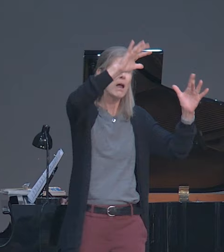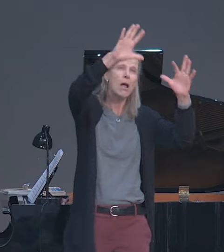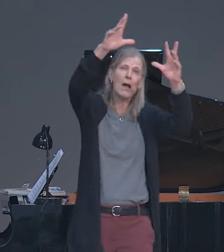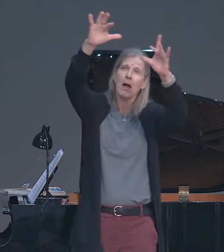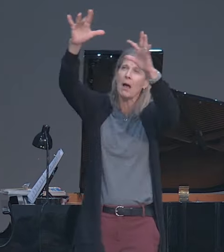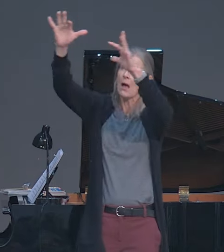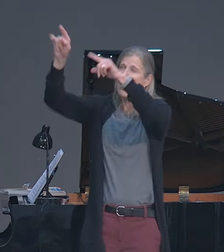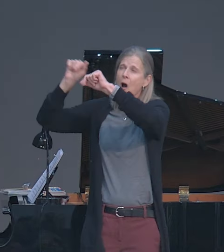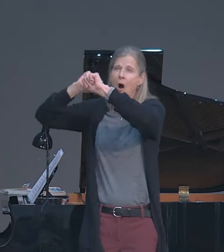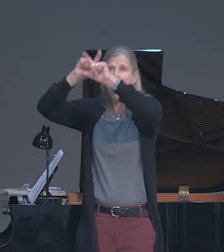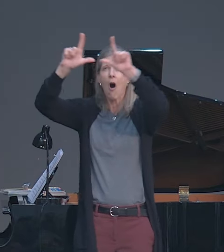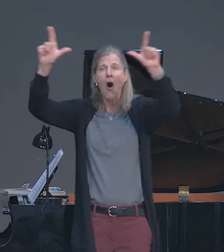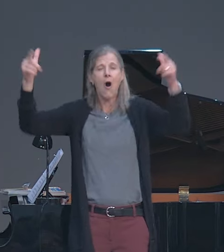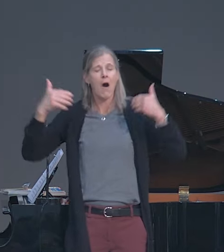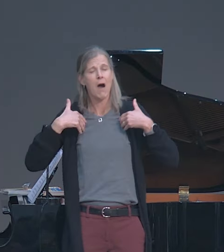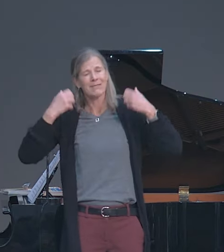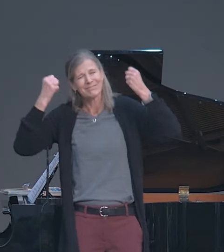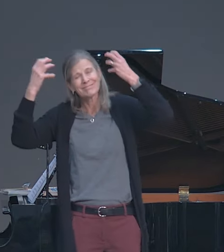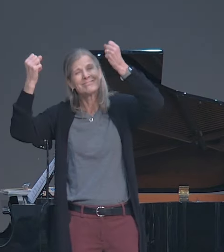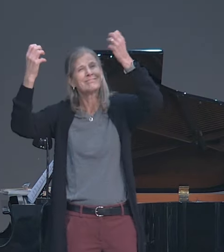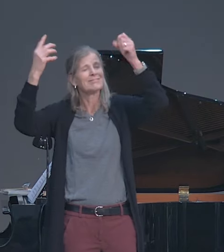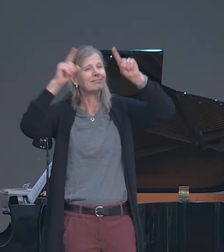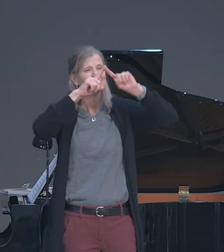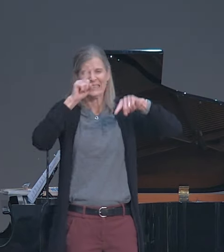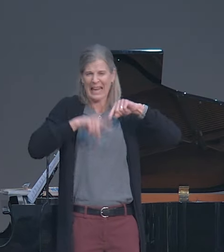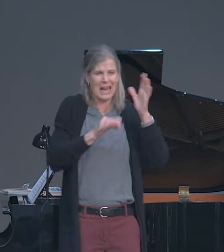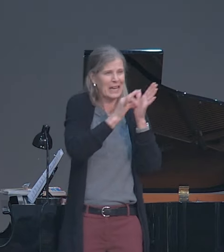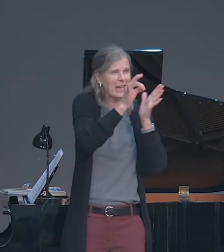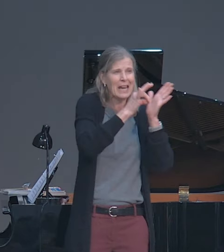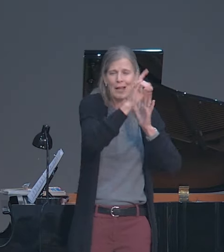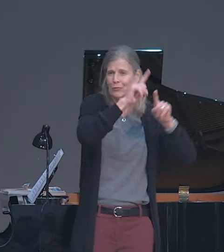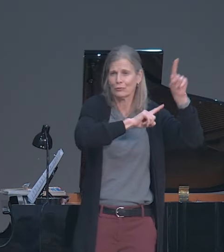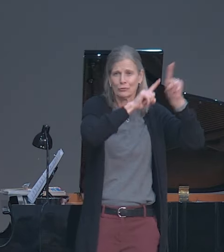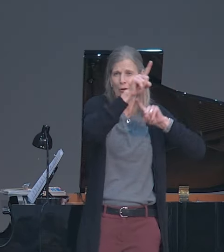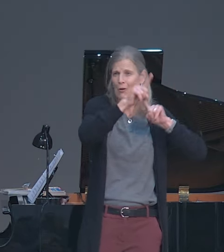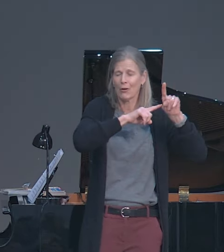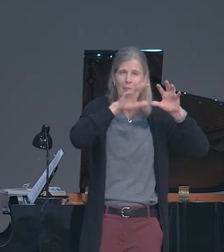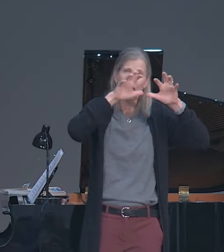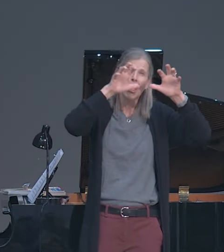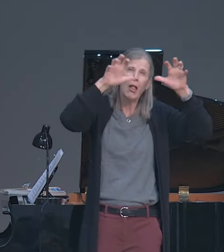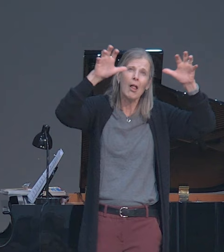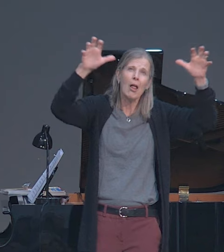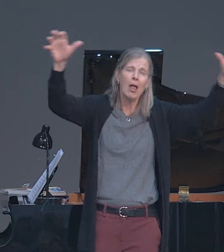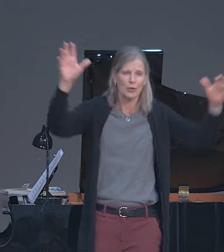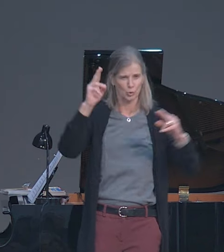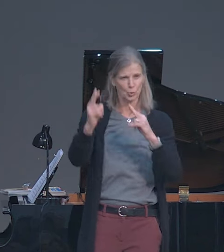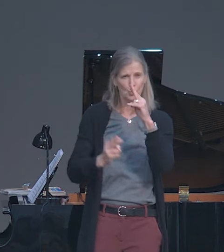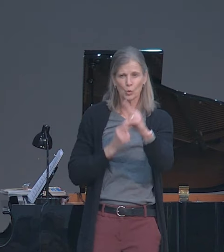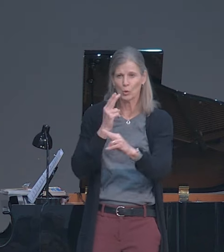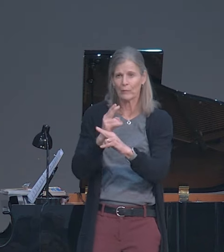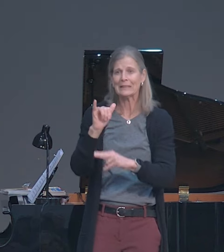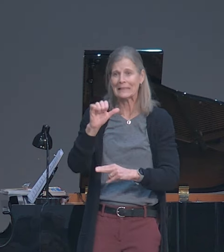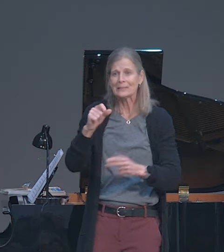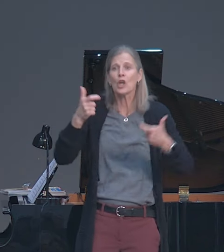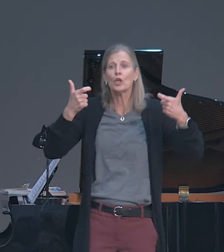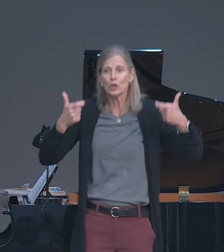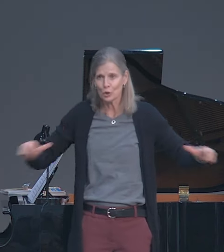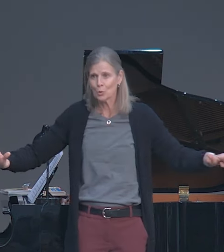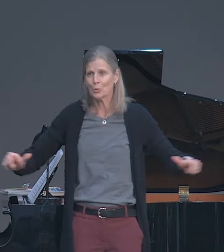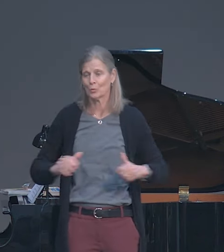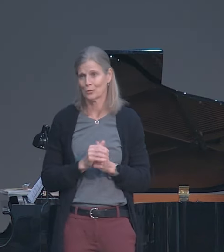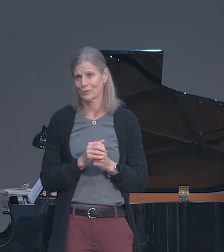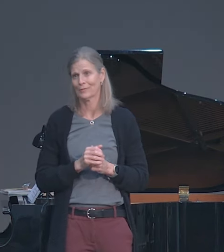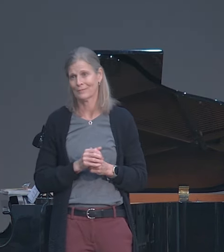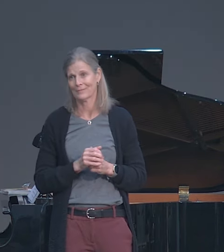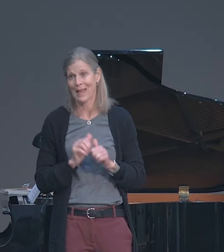containing an innumerable number of stars. So the universe is huge. How